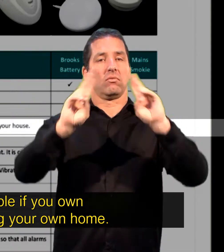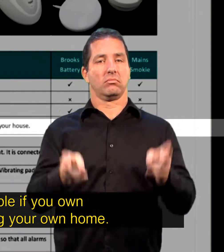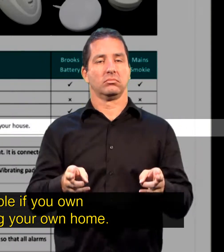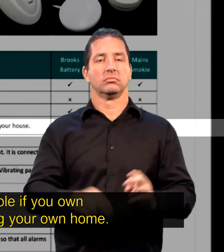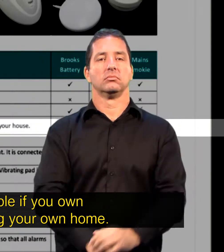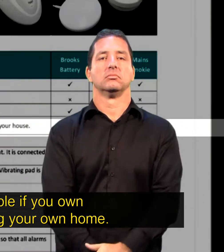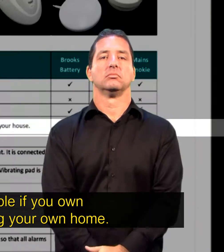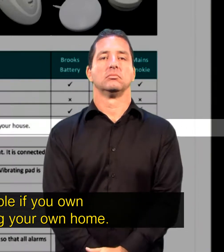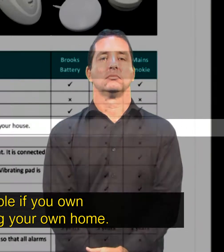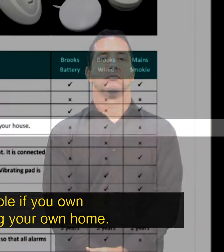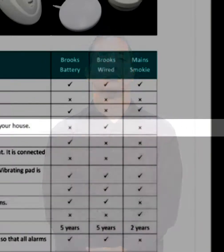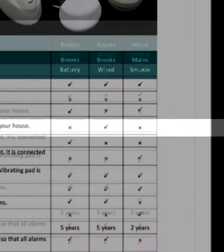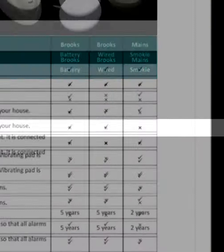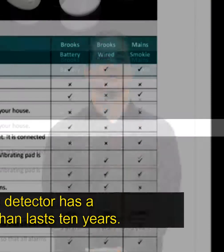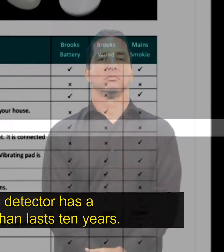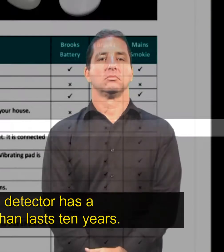own home.